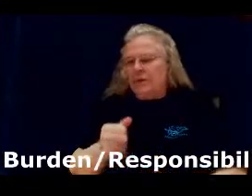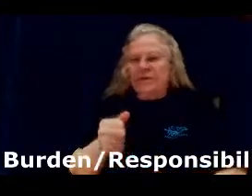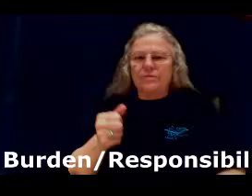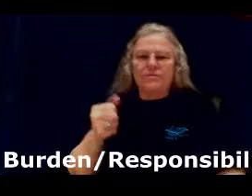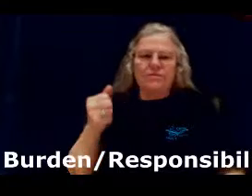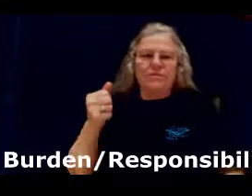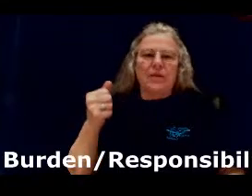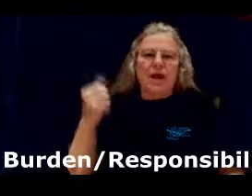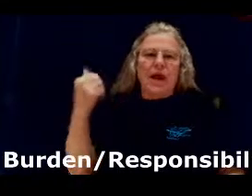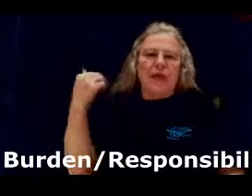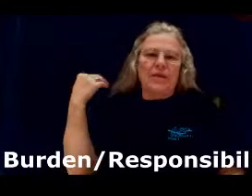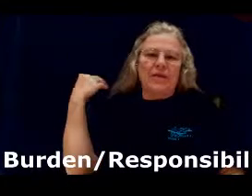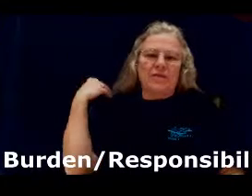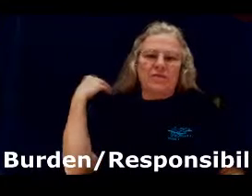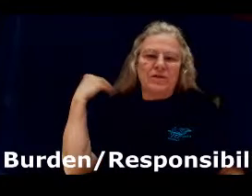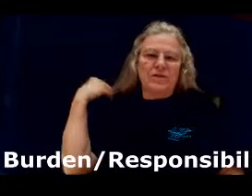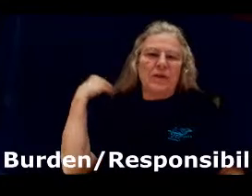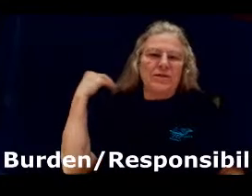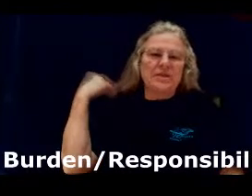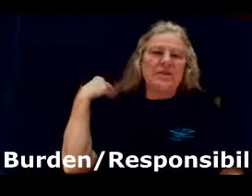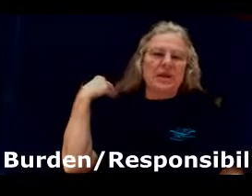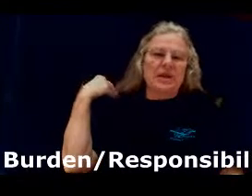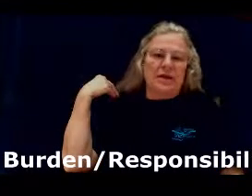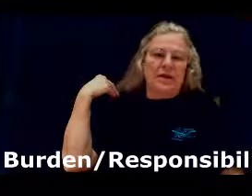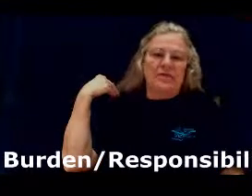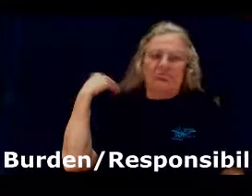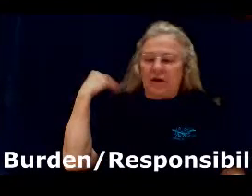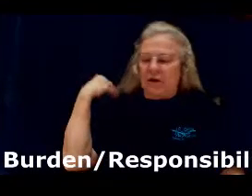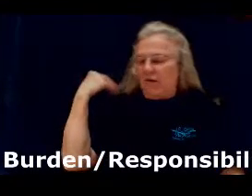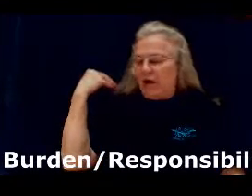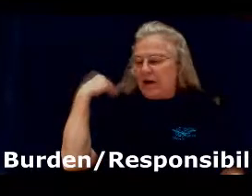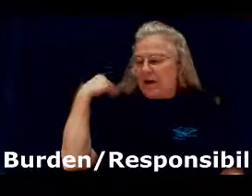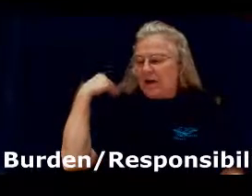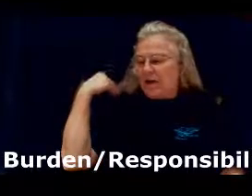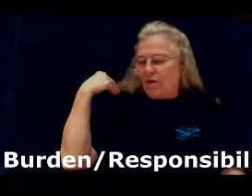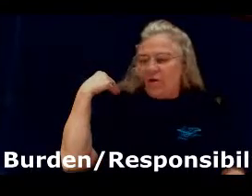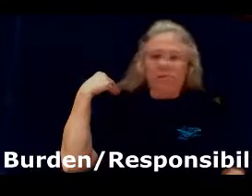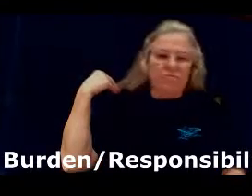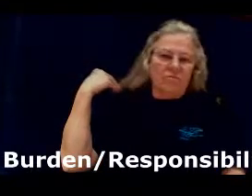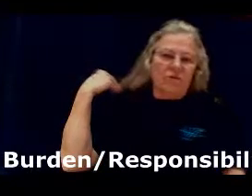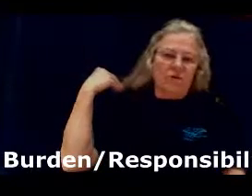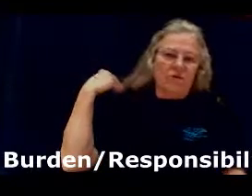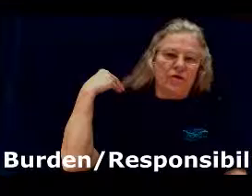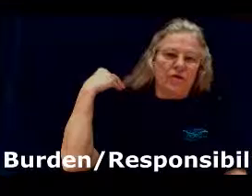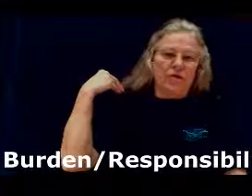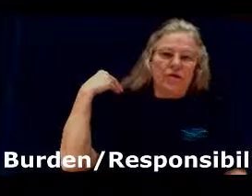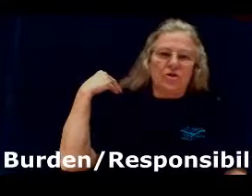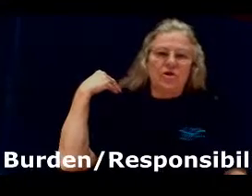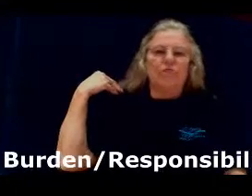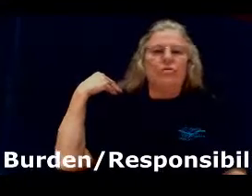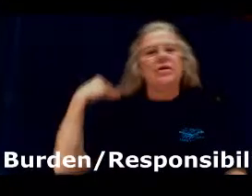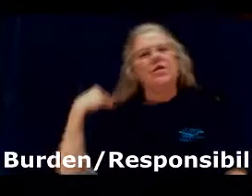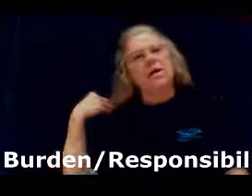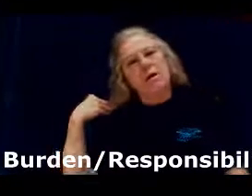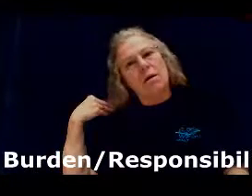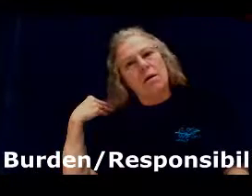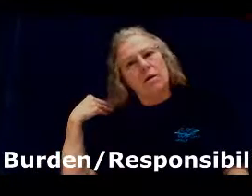burdens, and that's responsibilities, and you've got it up here on your shoulder. It's like, oh,